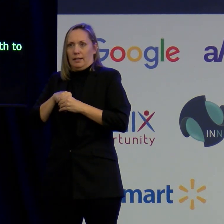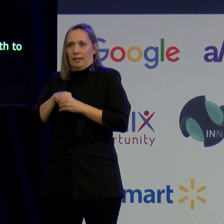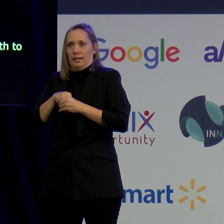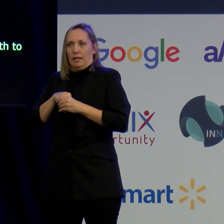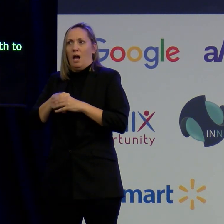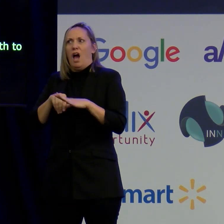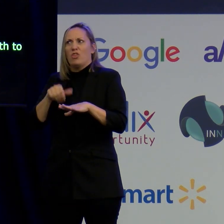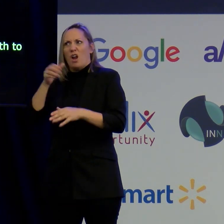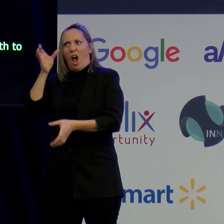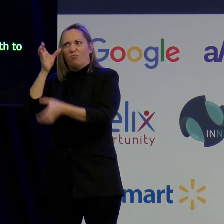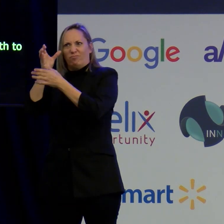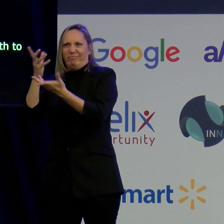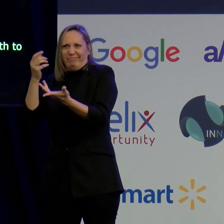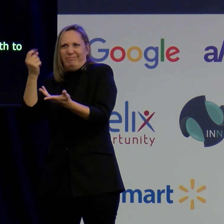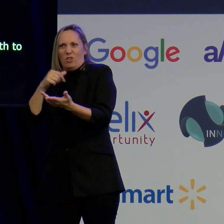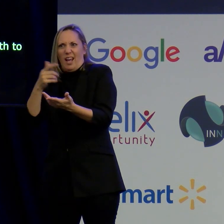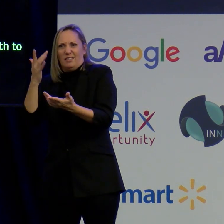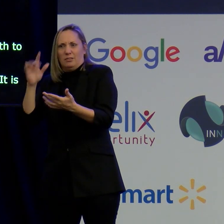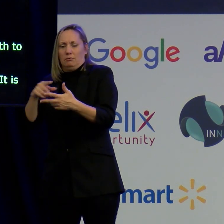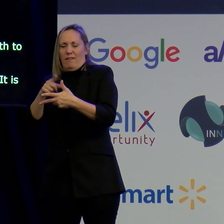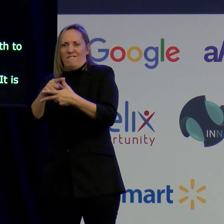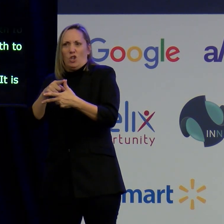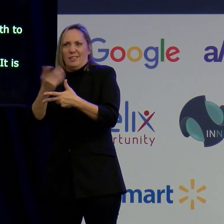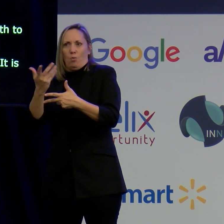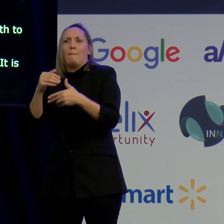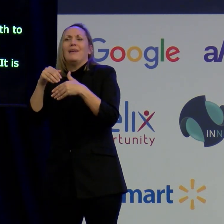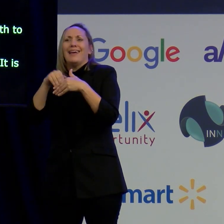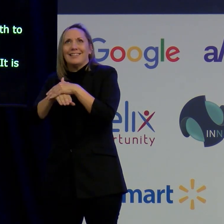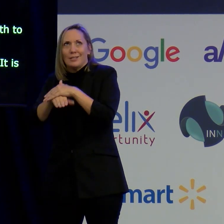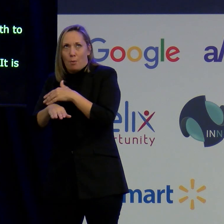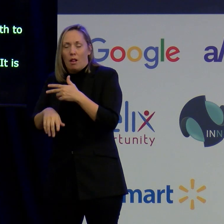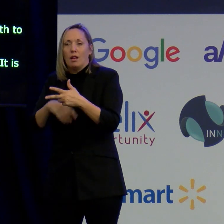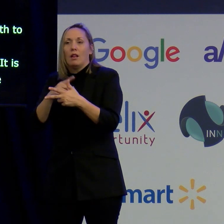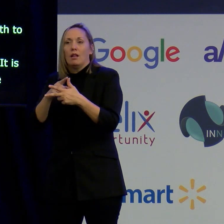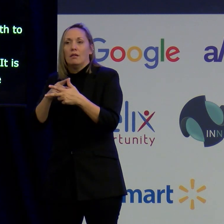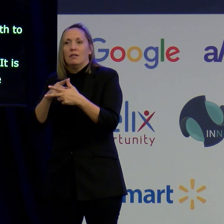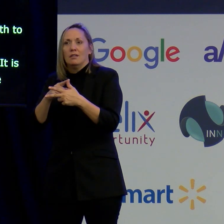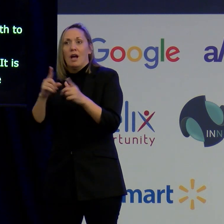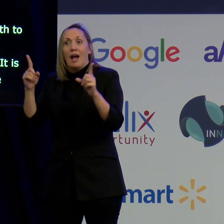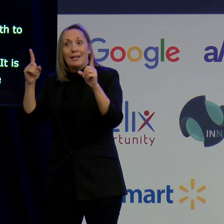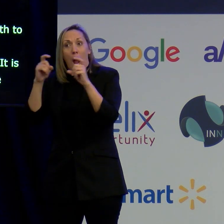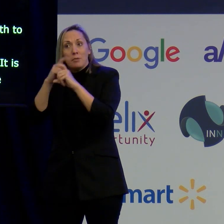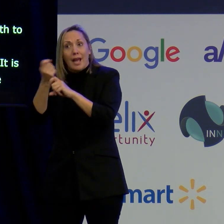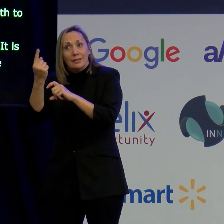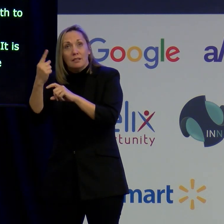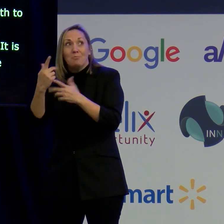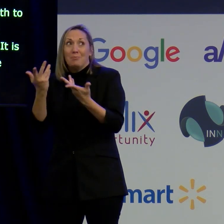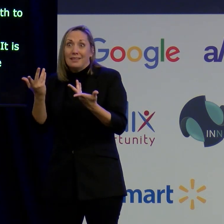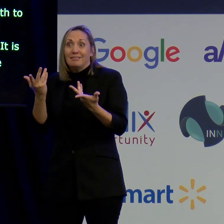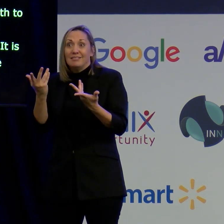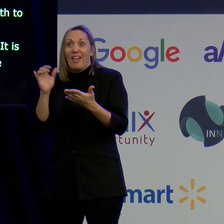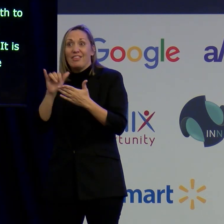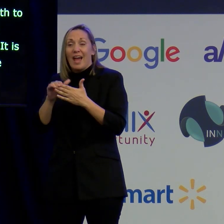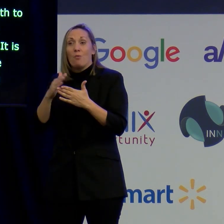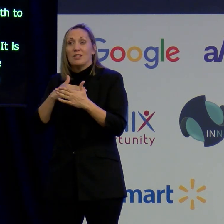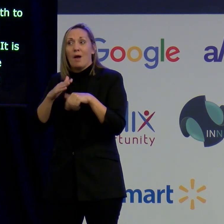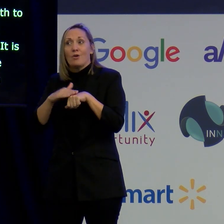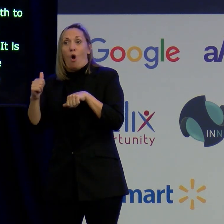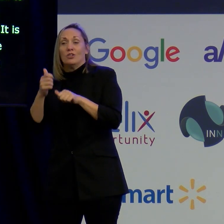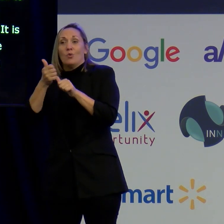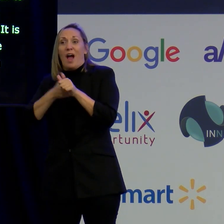rocket science. The first one is be accessible. It's very complicated, which basically was my call to